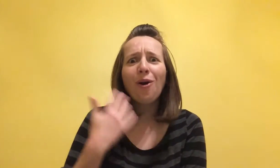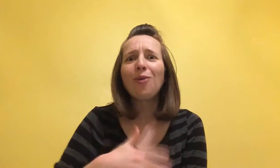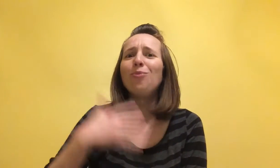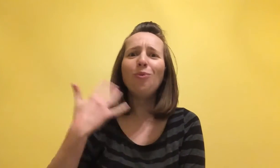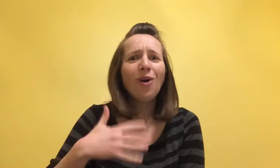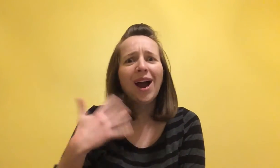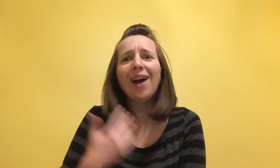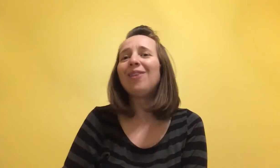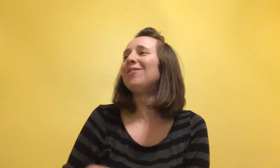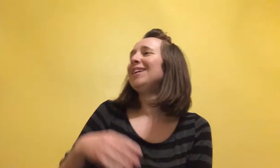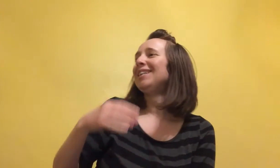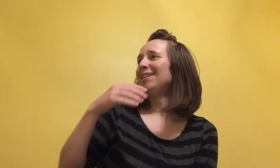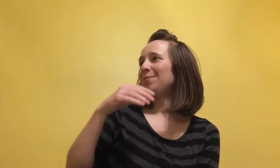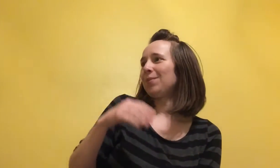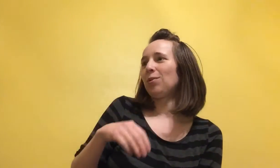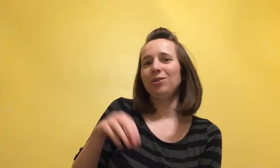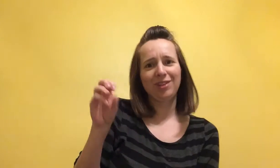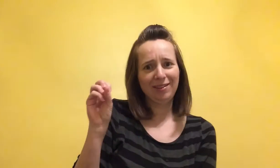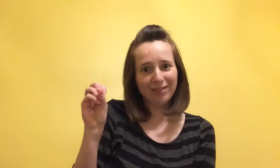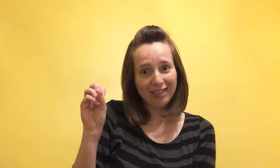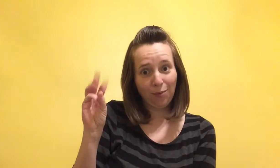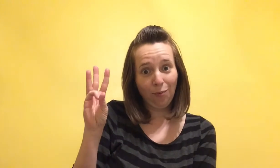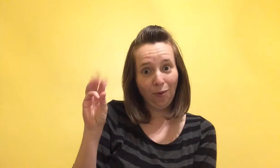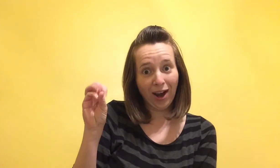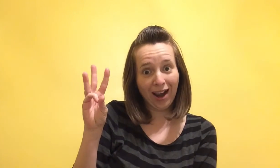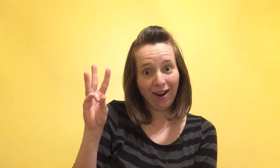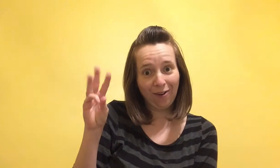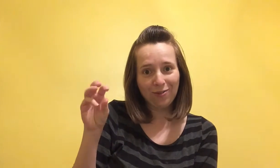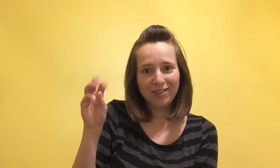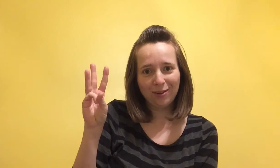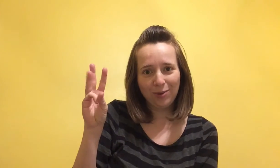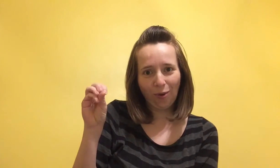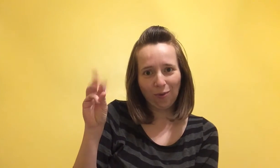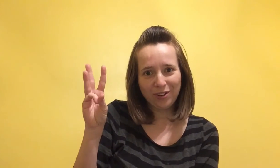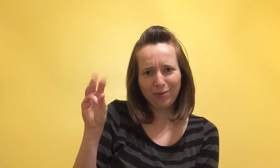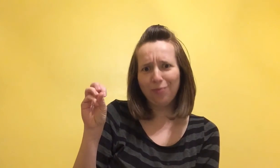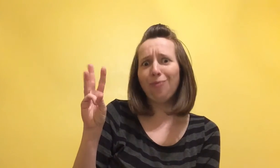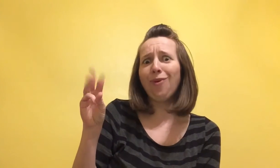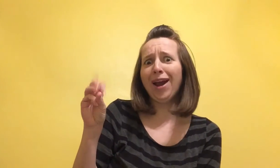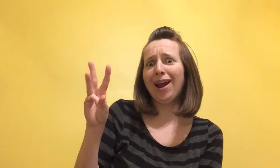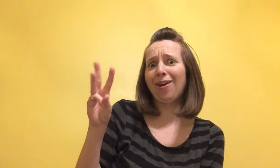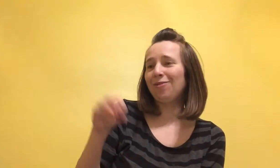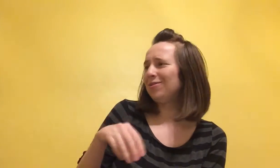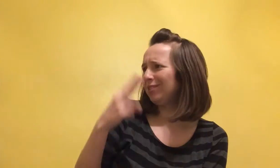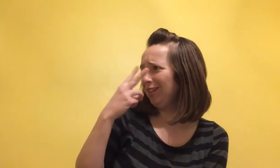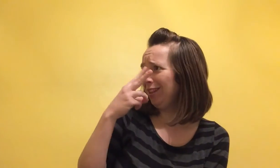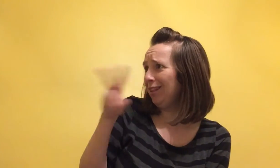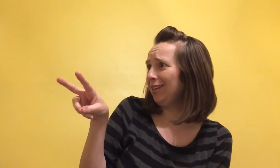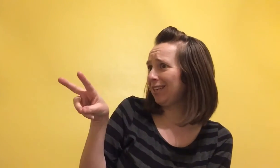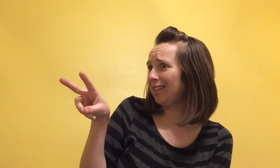whoa, wow. Or you can even sign, wow, W-O-W, wow, look at